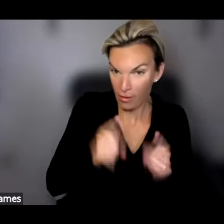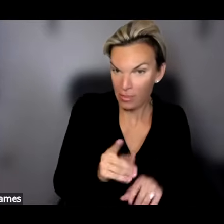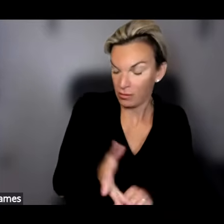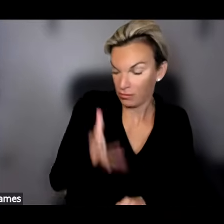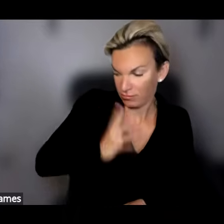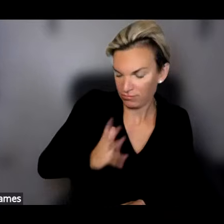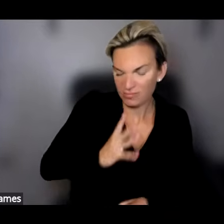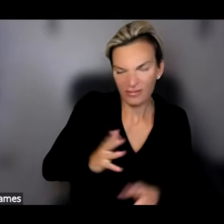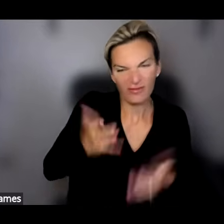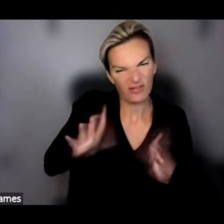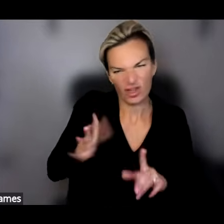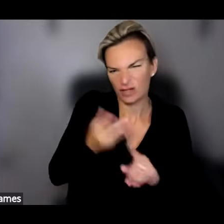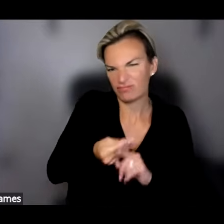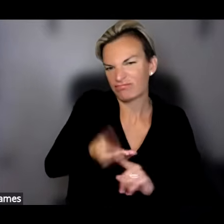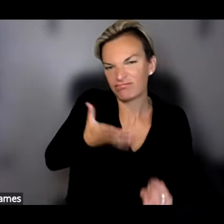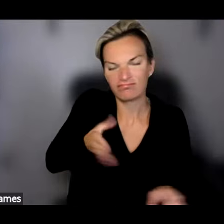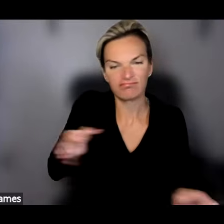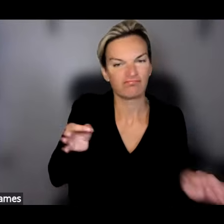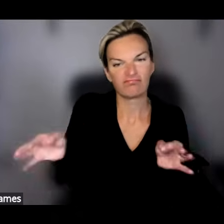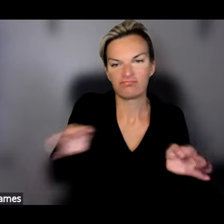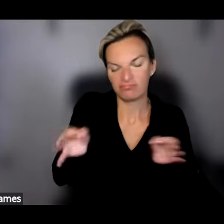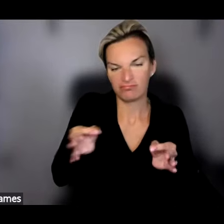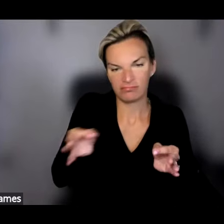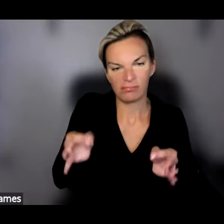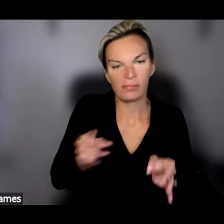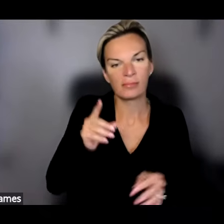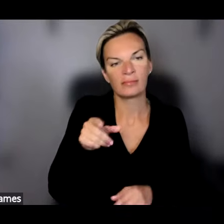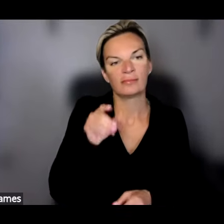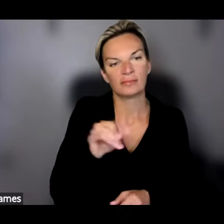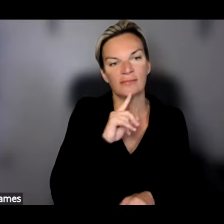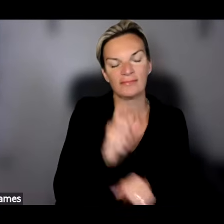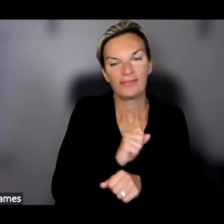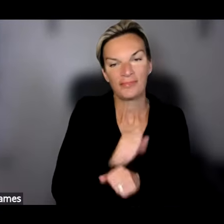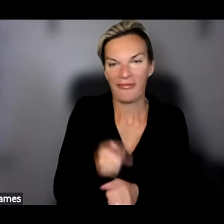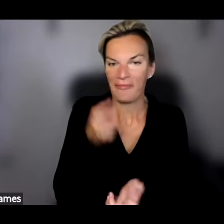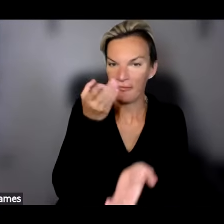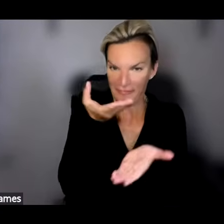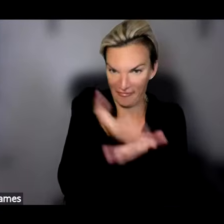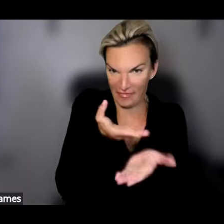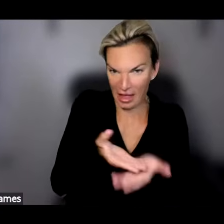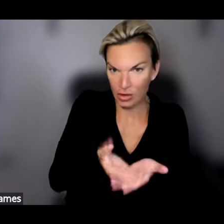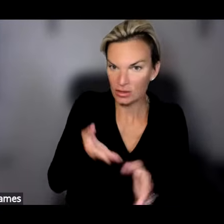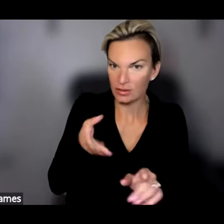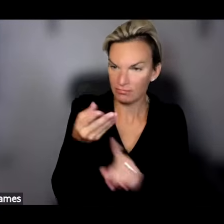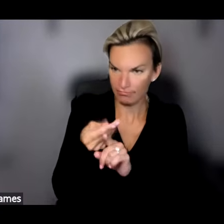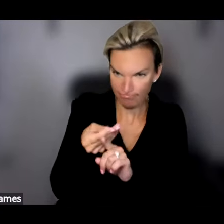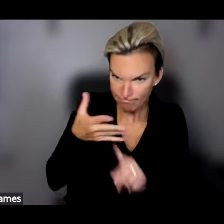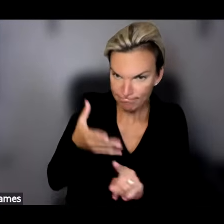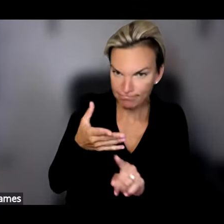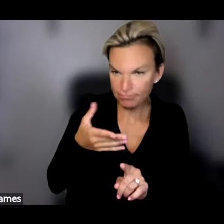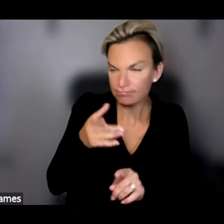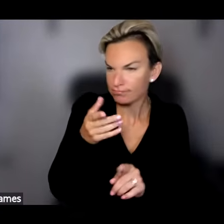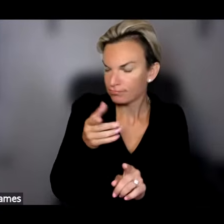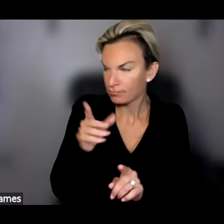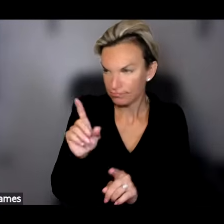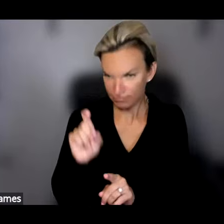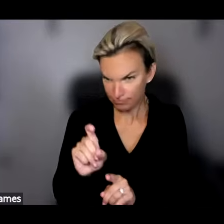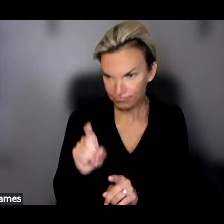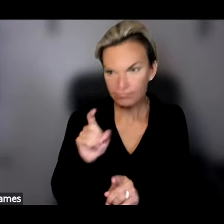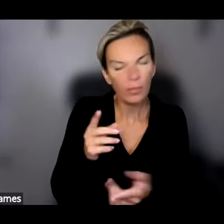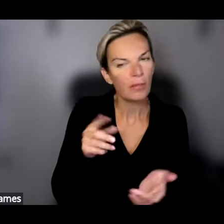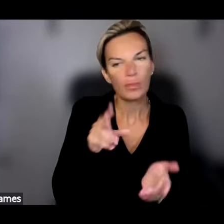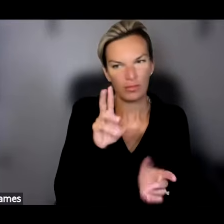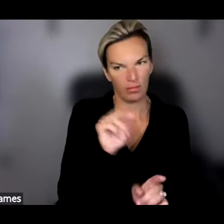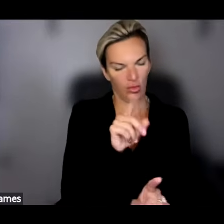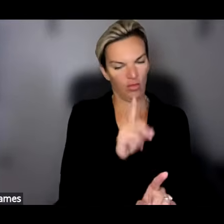petition. The reason must be written as a factual assertion about the official's conduct. That is exactly what this